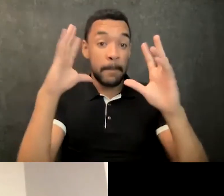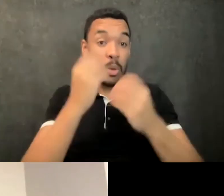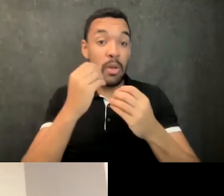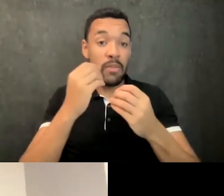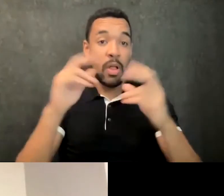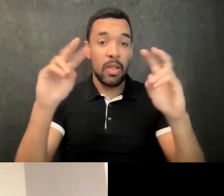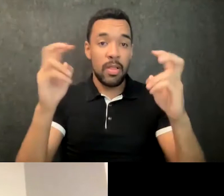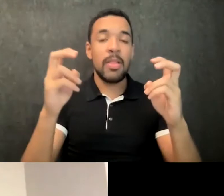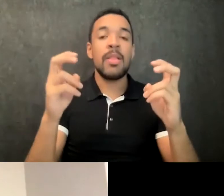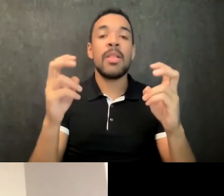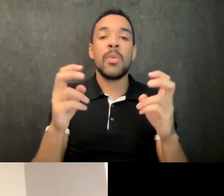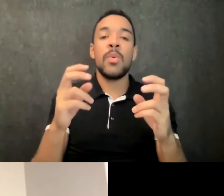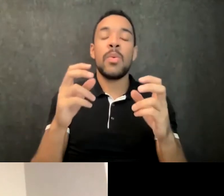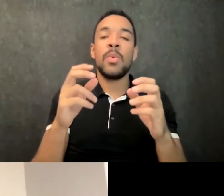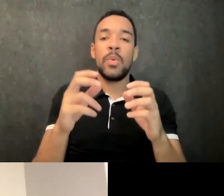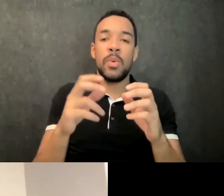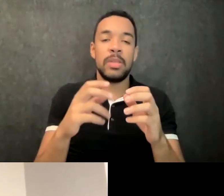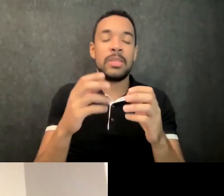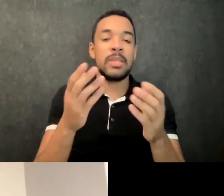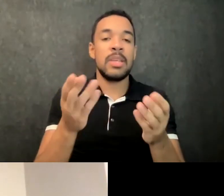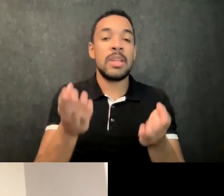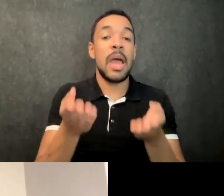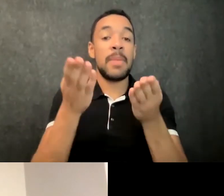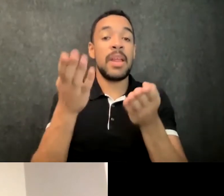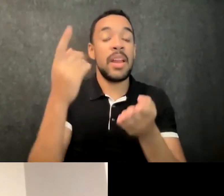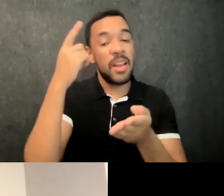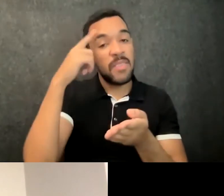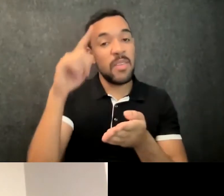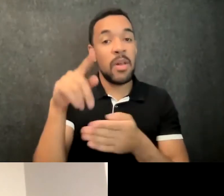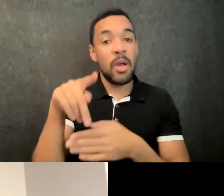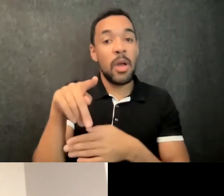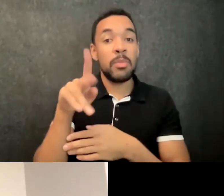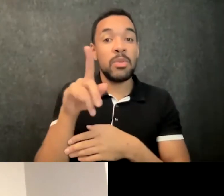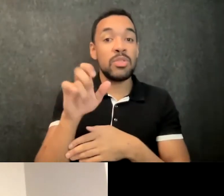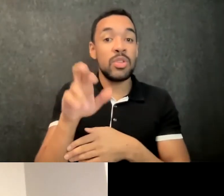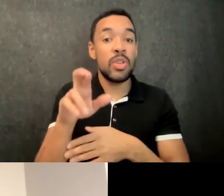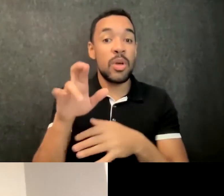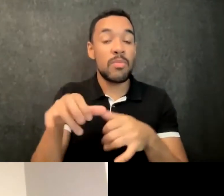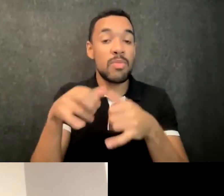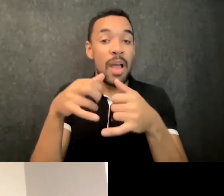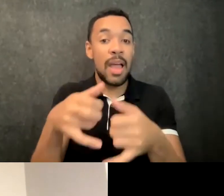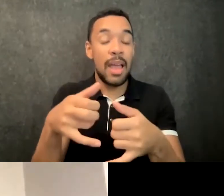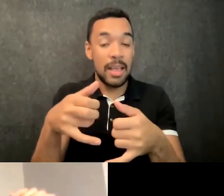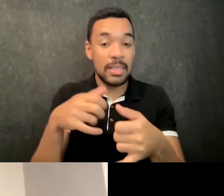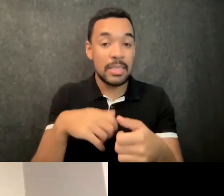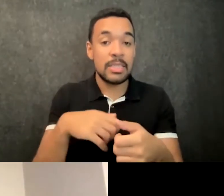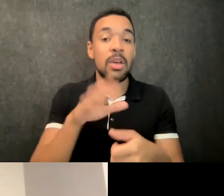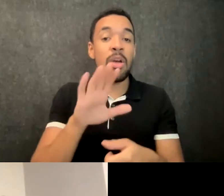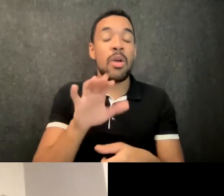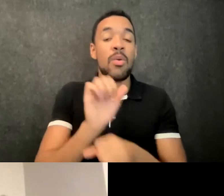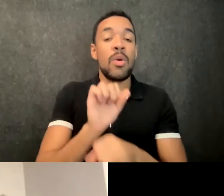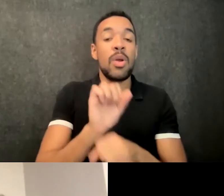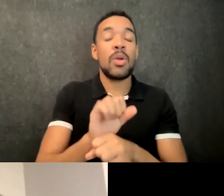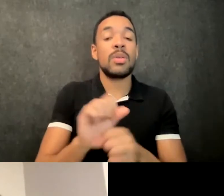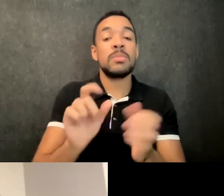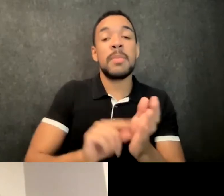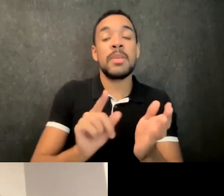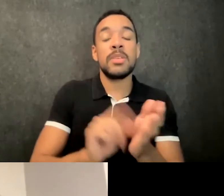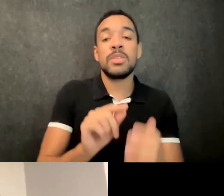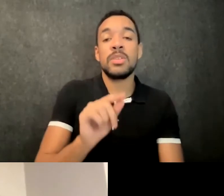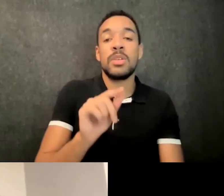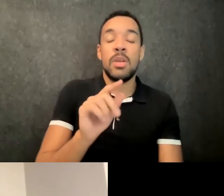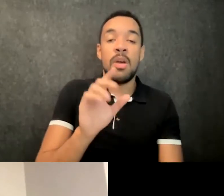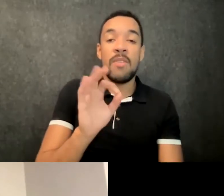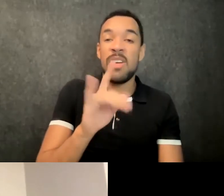was listed on Entropy's Best of the Net. Her work has appeared in Corporeal Cora, Nat Brute, Foglifter,